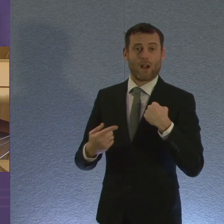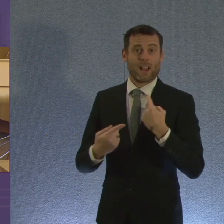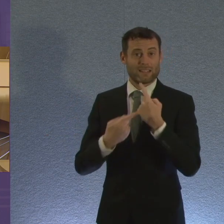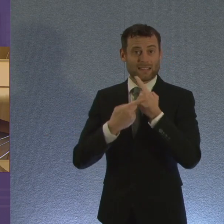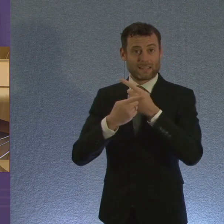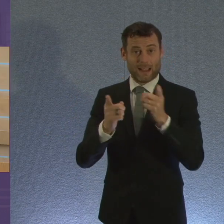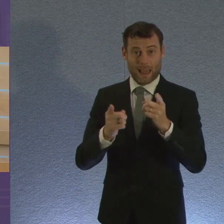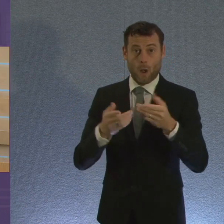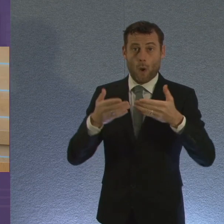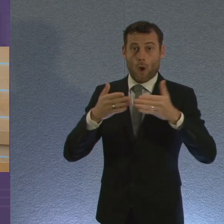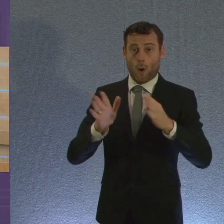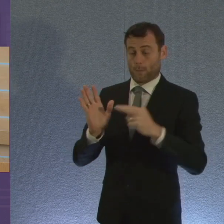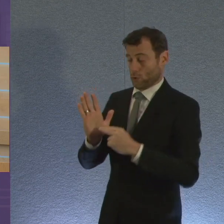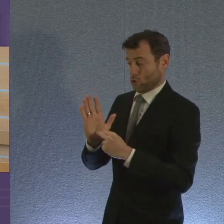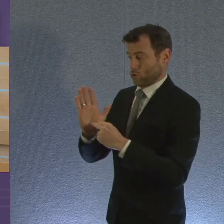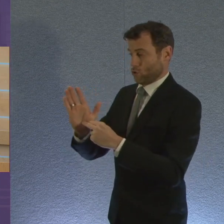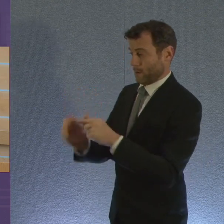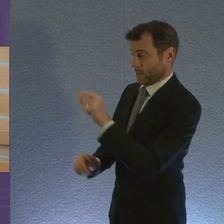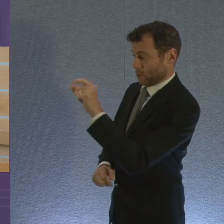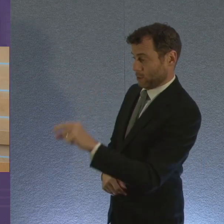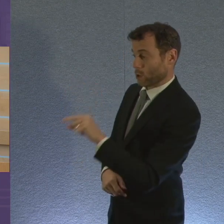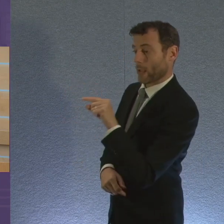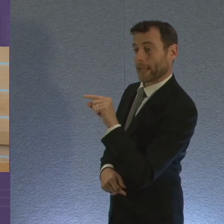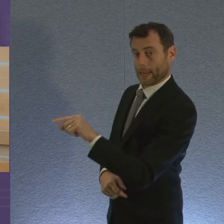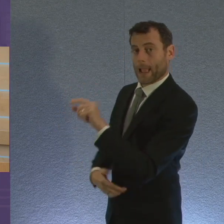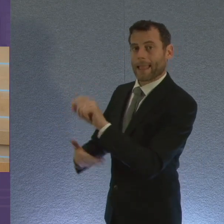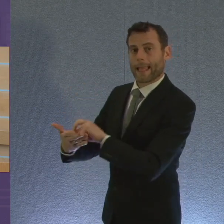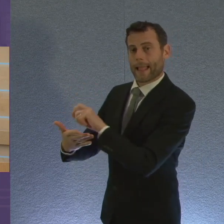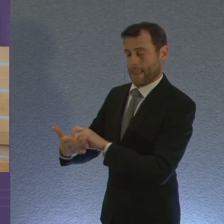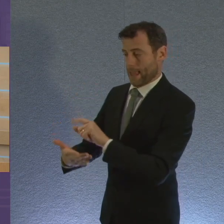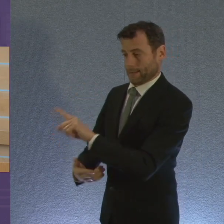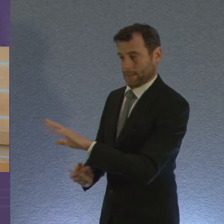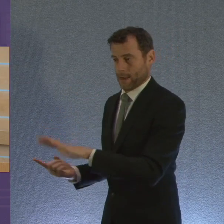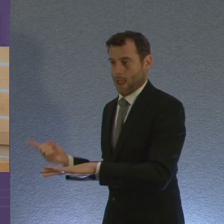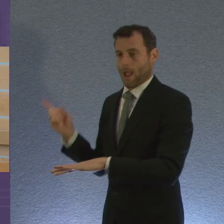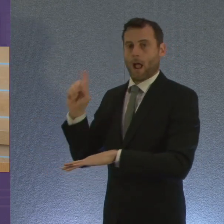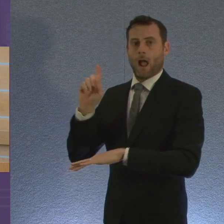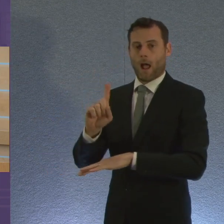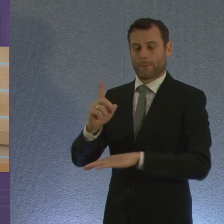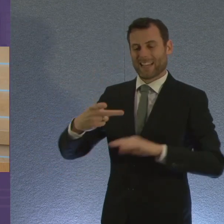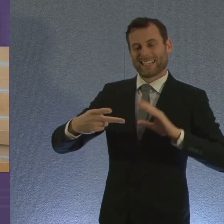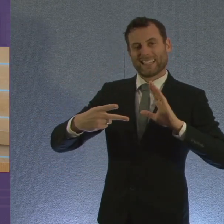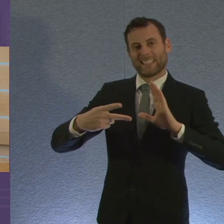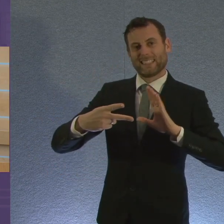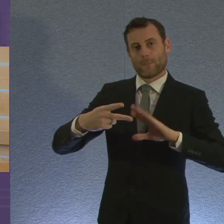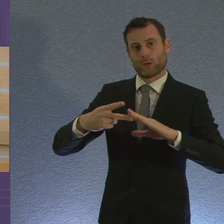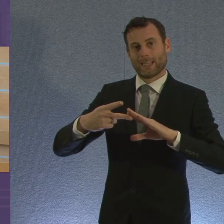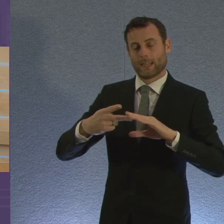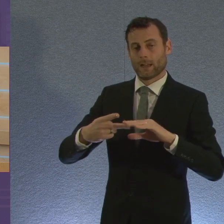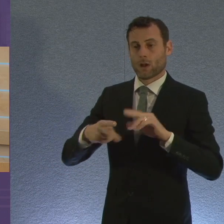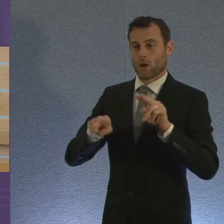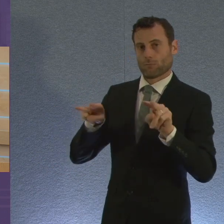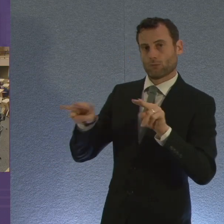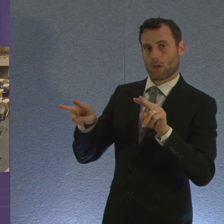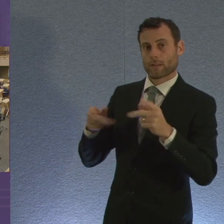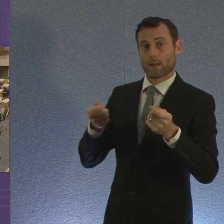open, and the question is that Lewis MacDonald be elected as a Deputy Presiding Officer. Members should cast their votes now.